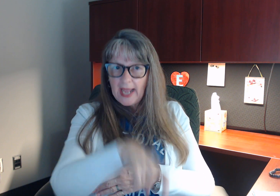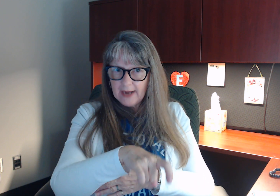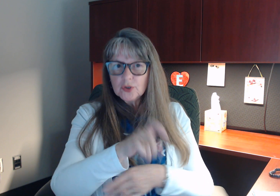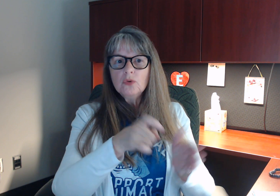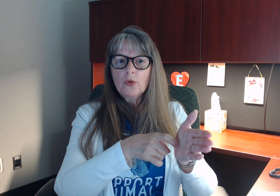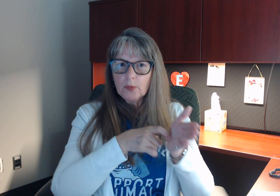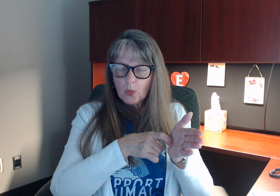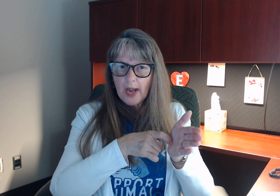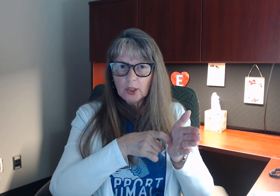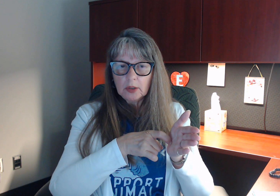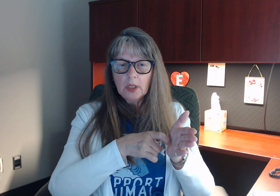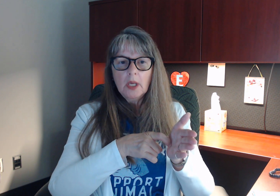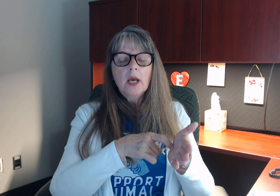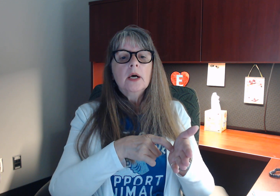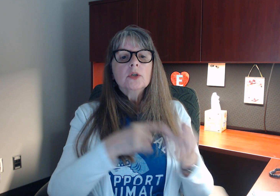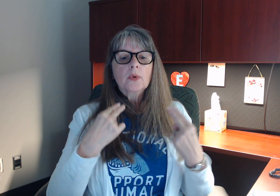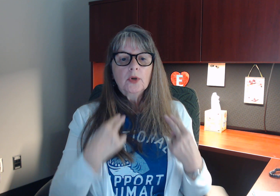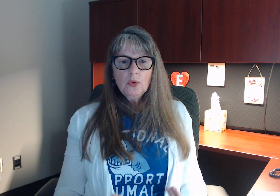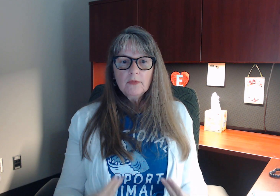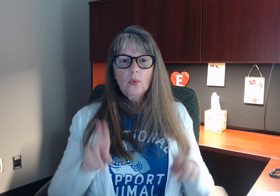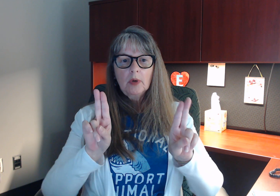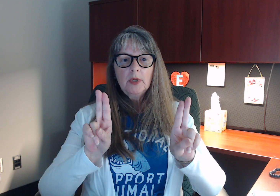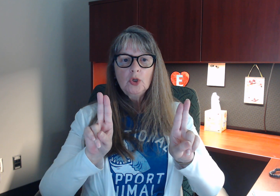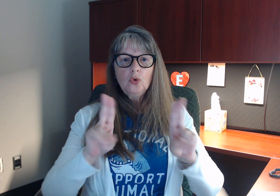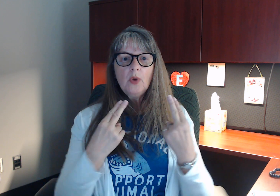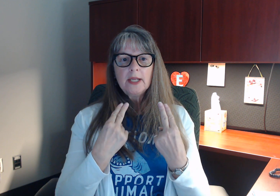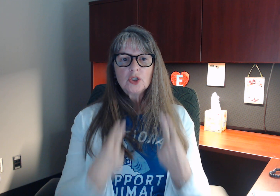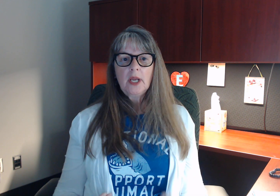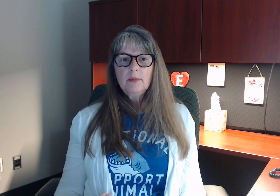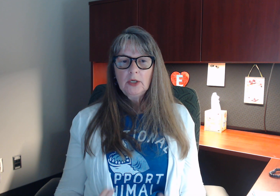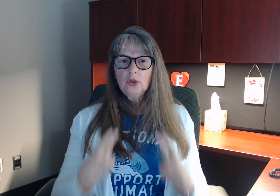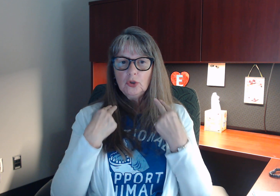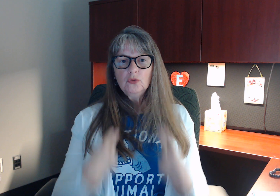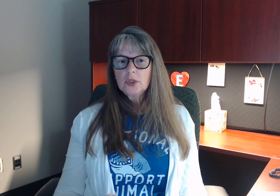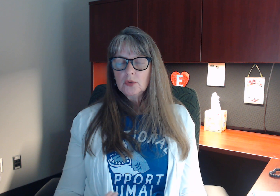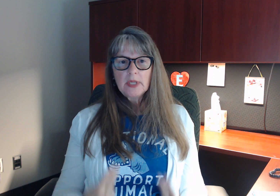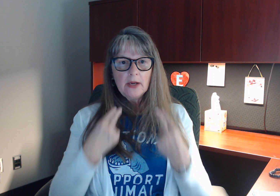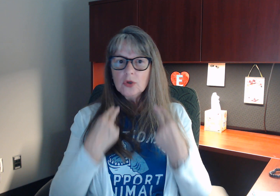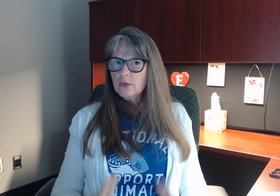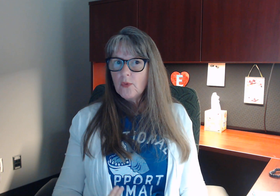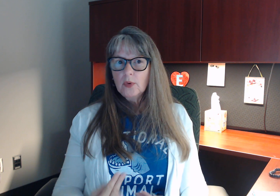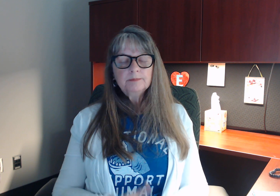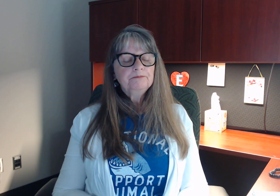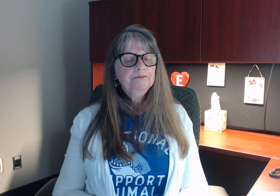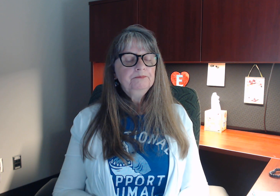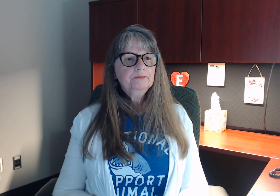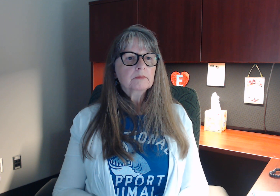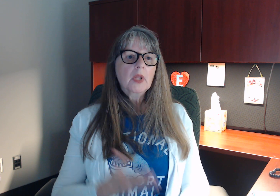have to or they're required to wear a uniform, hand shape, and U just goes down, uniform.